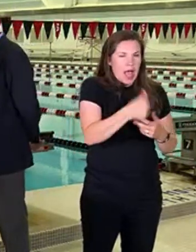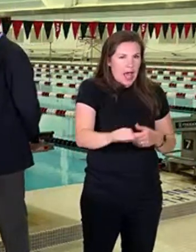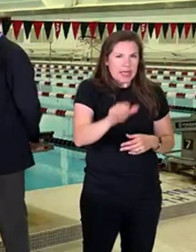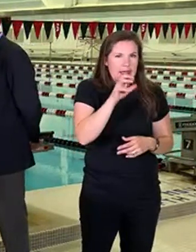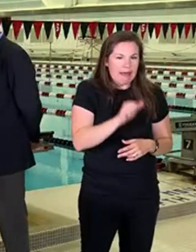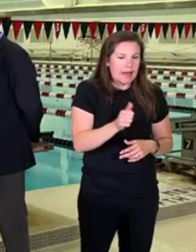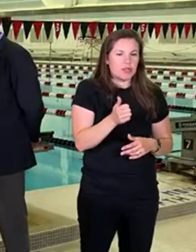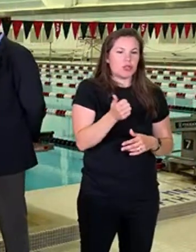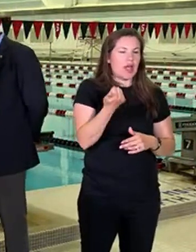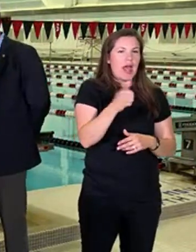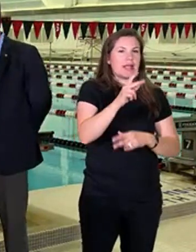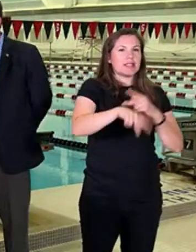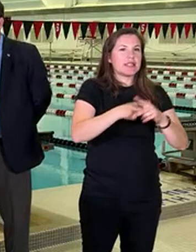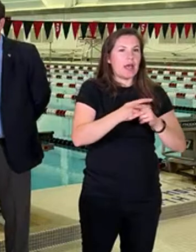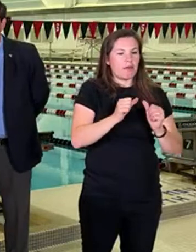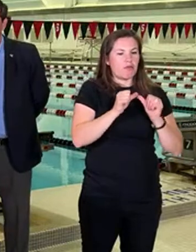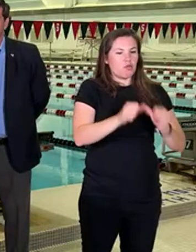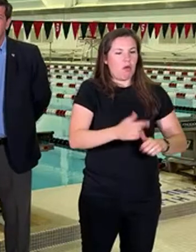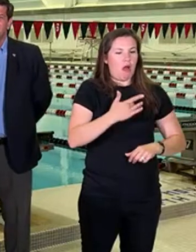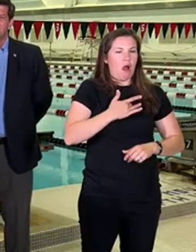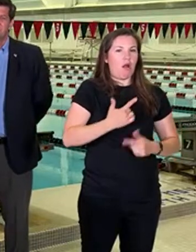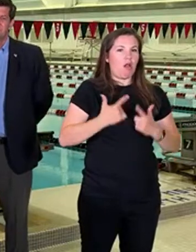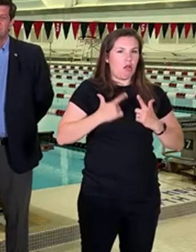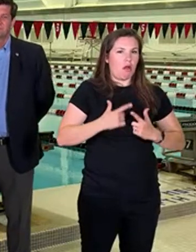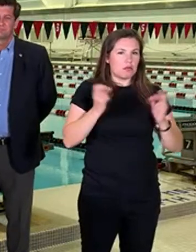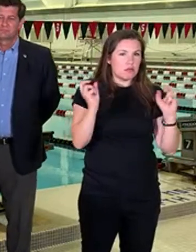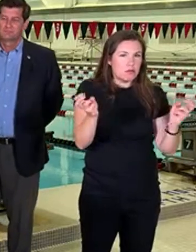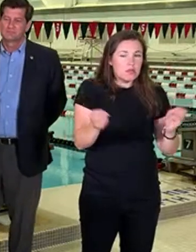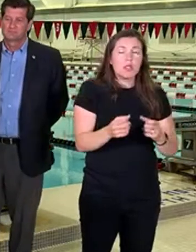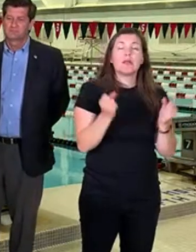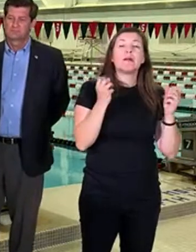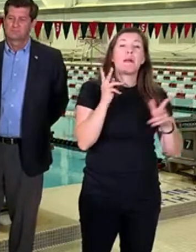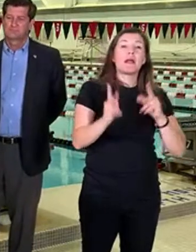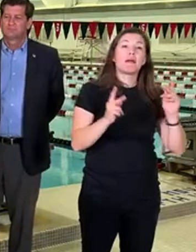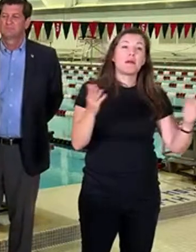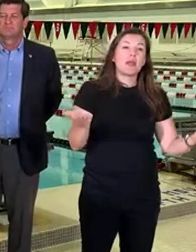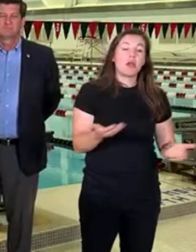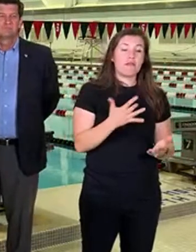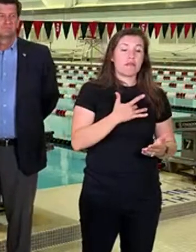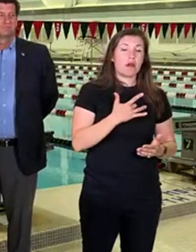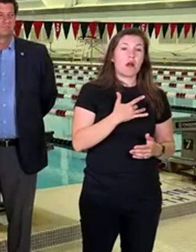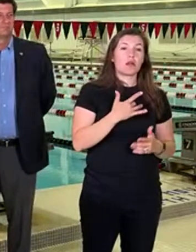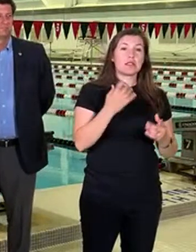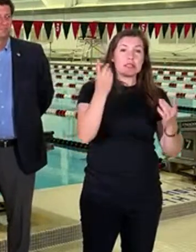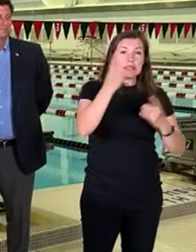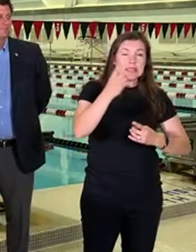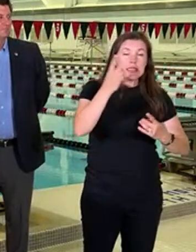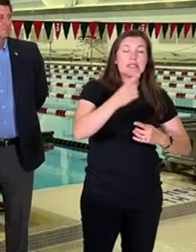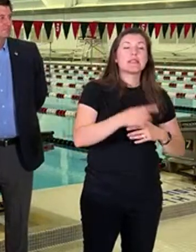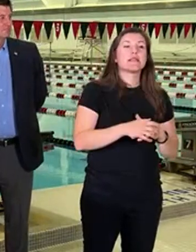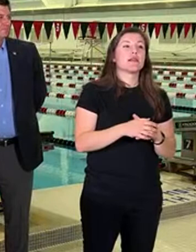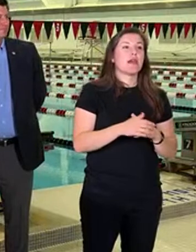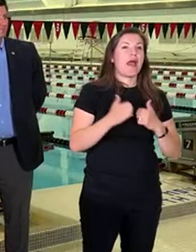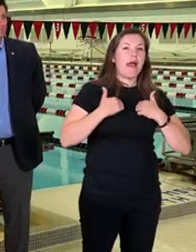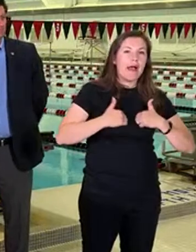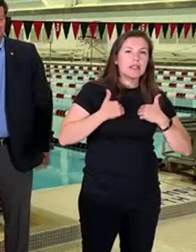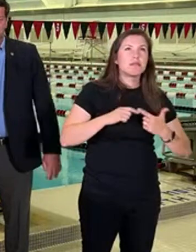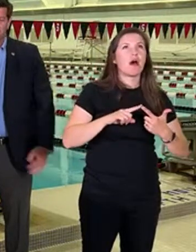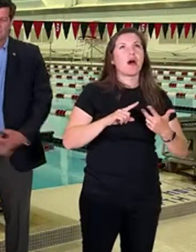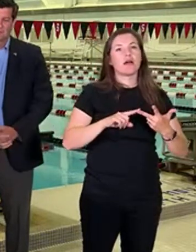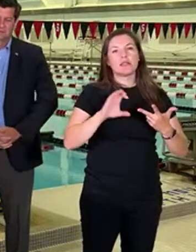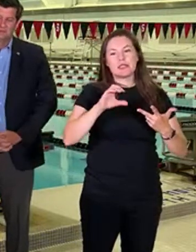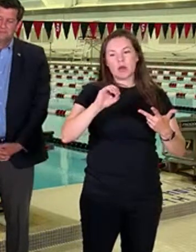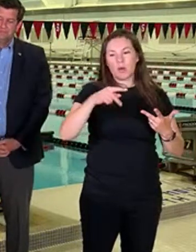with any type of chronic heart or lung conditions. We have a lot of people here that have cardiovascular disease. A lot of people have asthma,